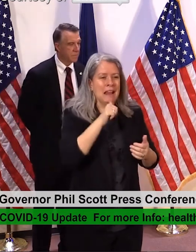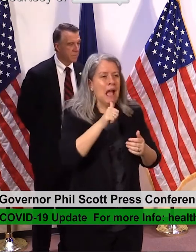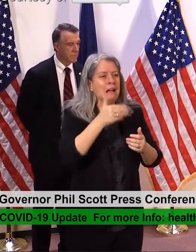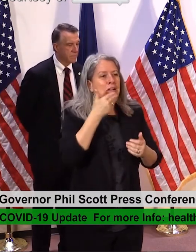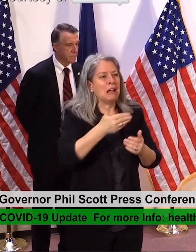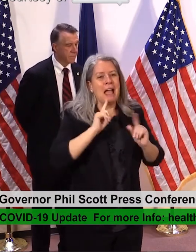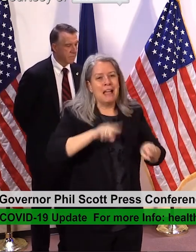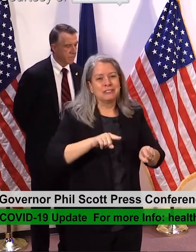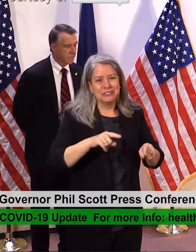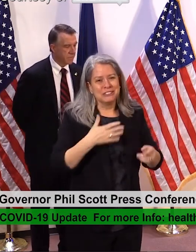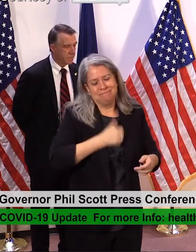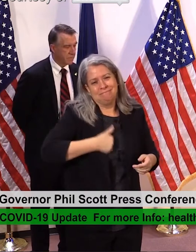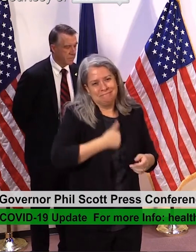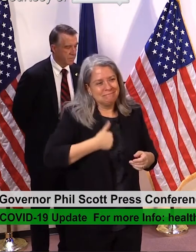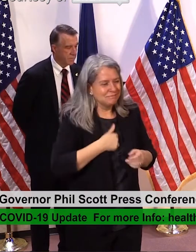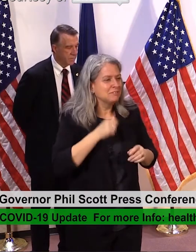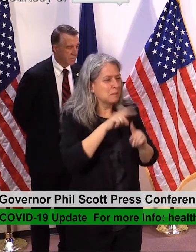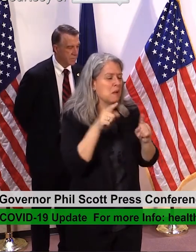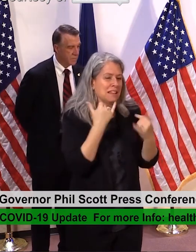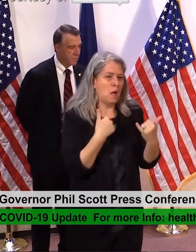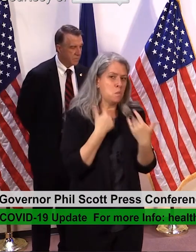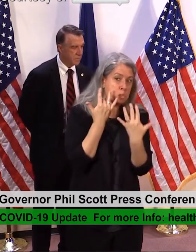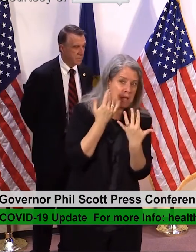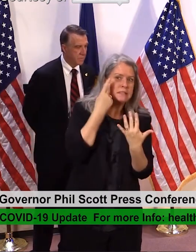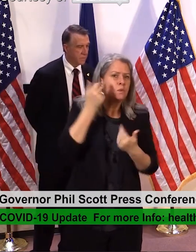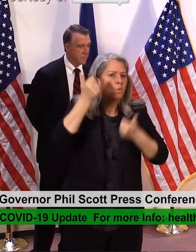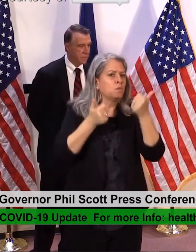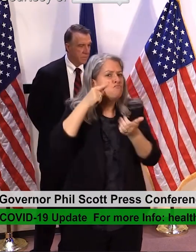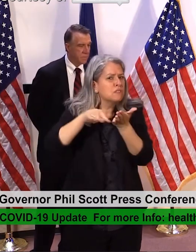but yeah, that's where we're at now.